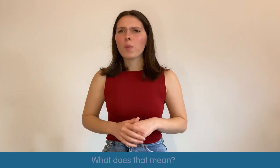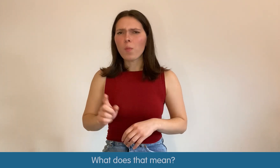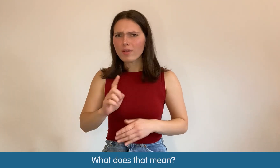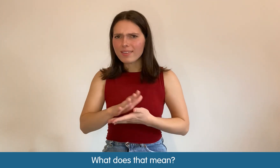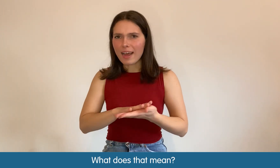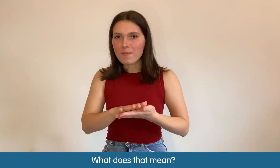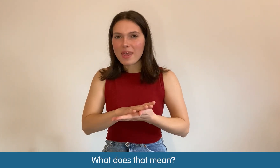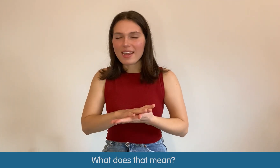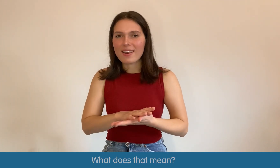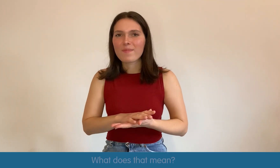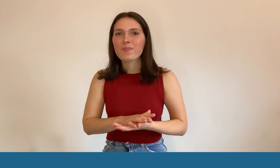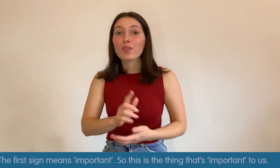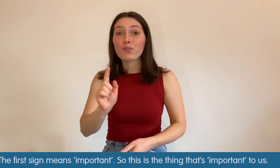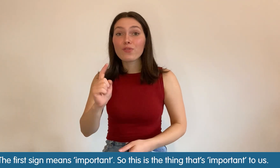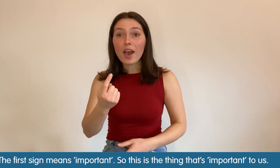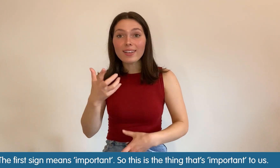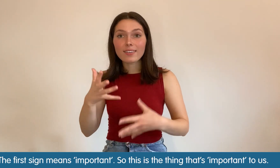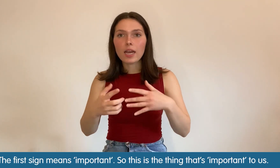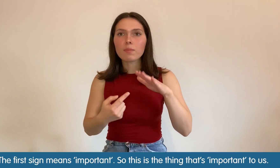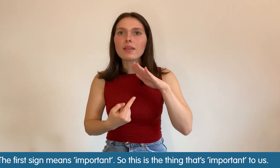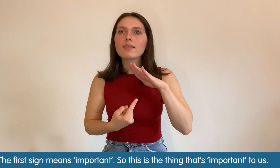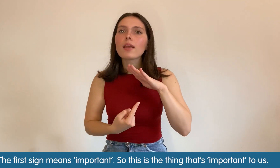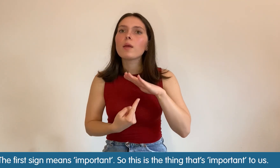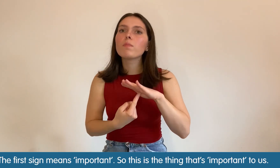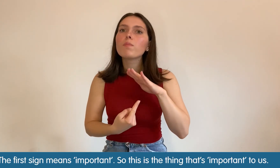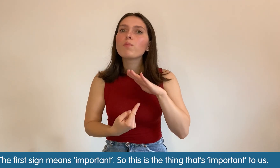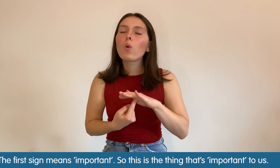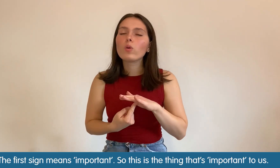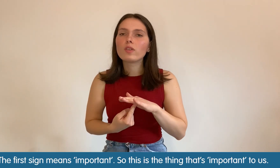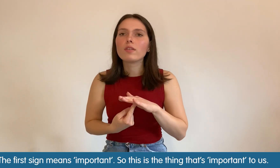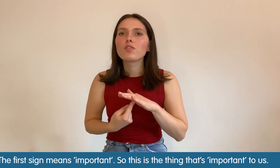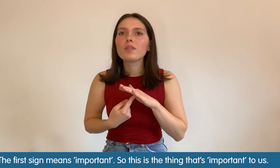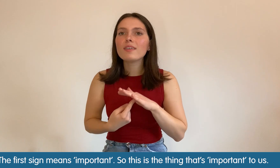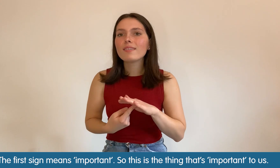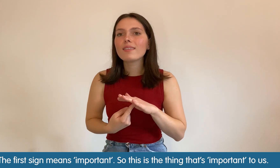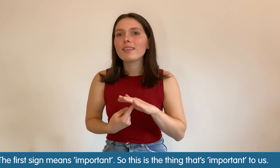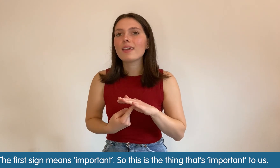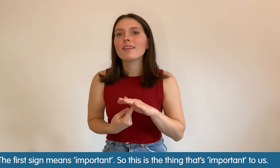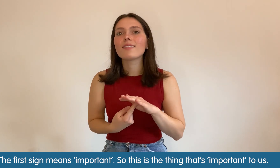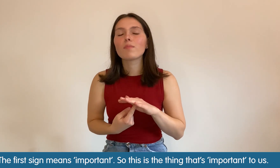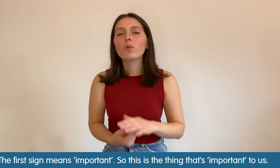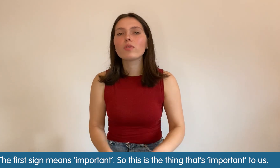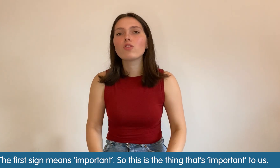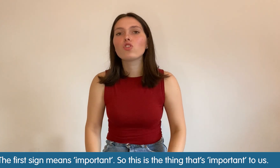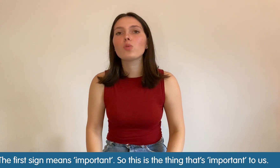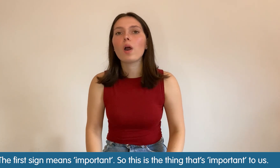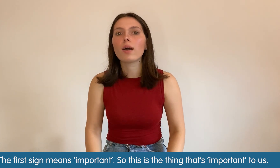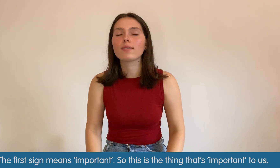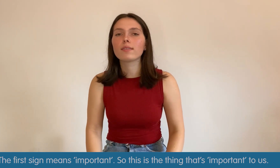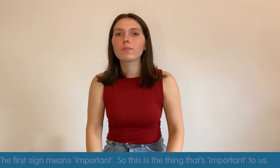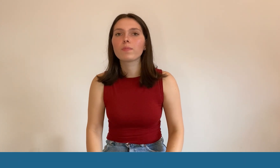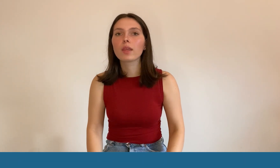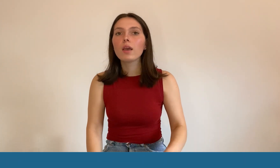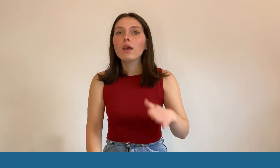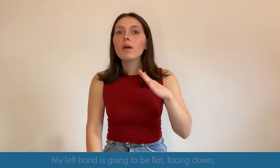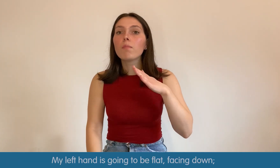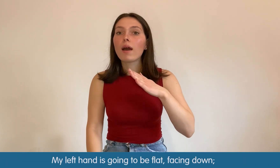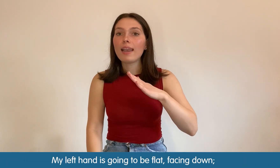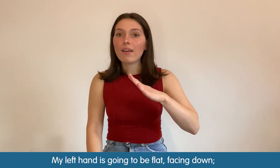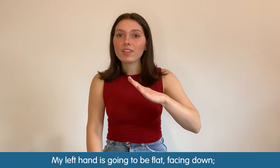what does that mean? The first sign means important. So this is the thing that's important to us. My left hand